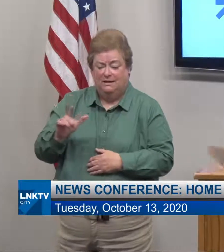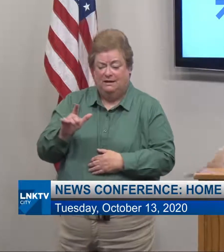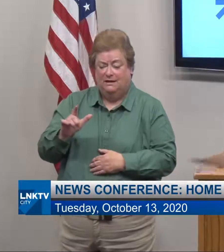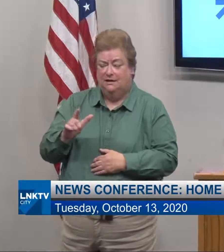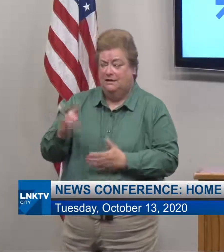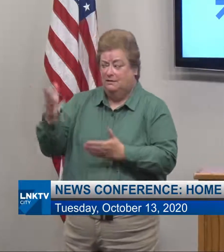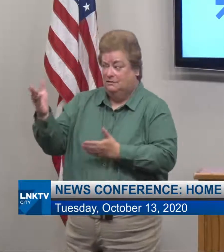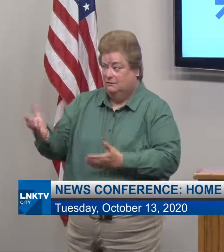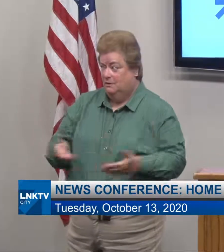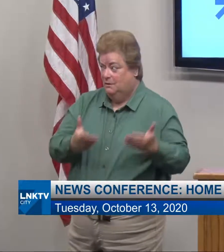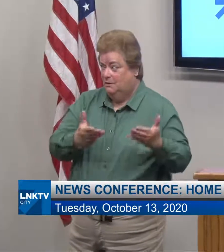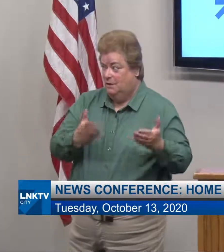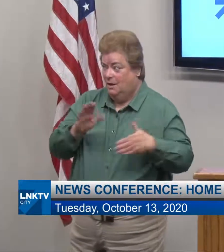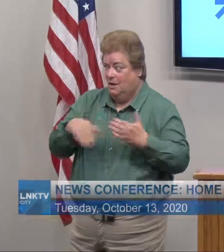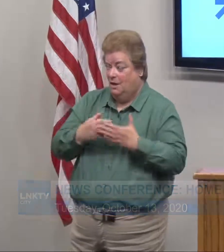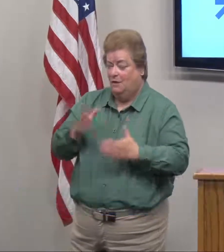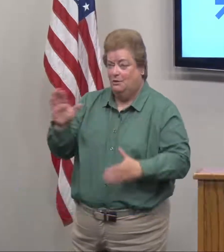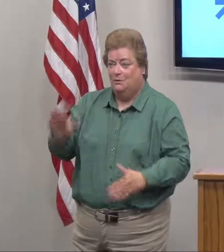Administrator Moore, the podium is all yours.